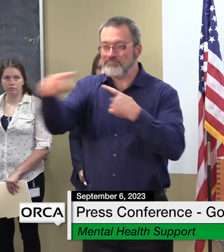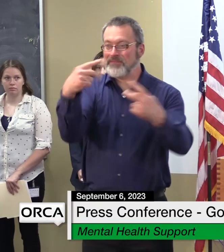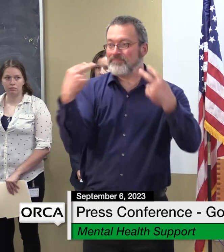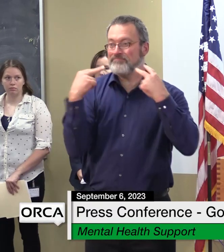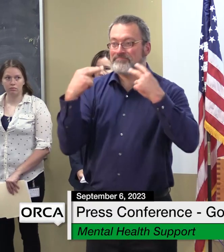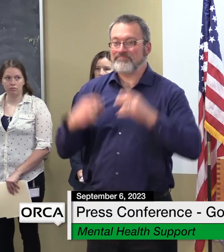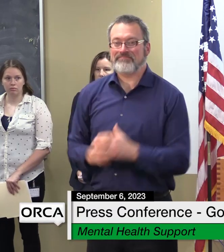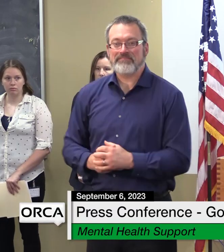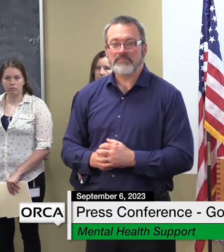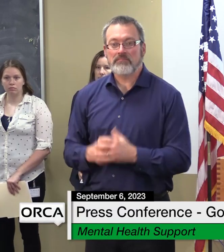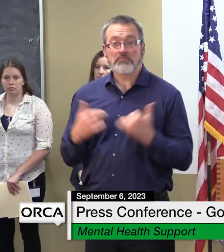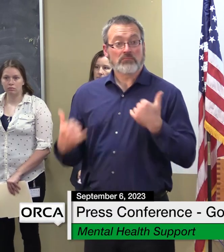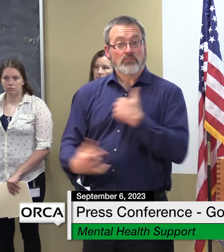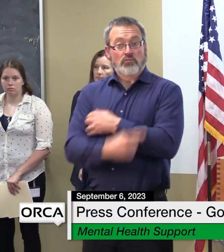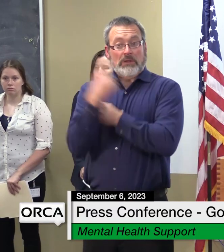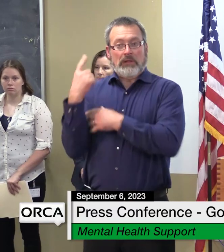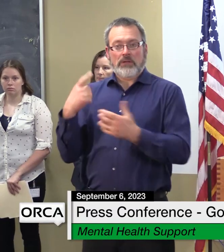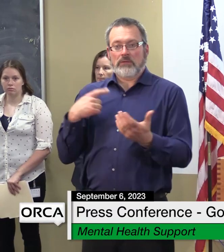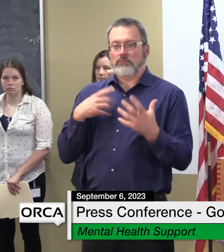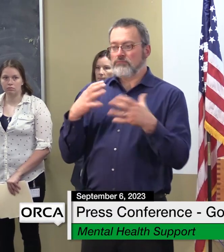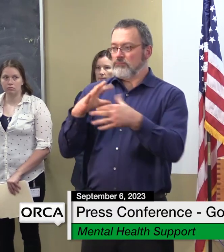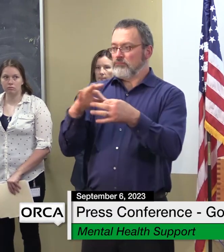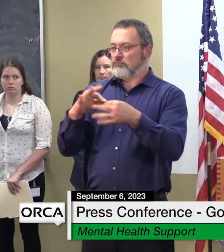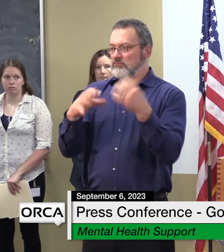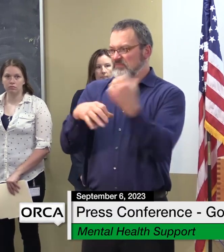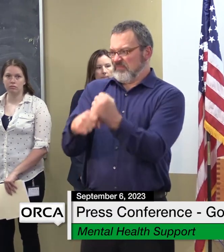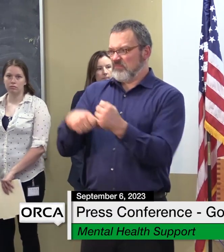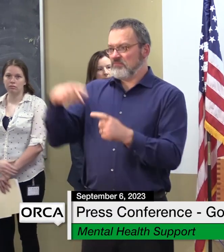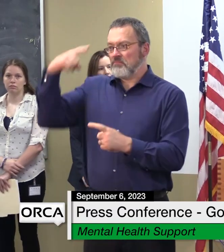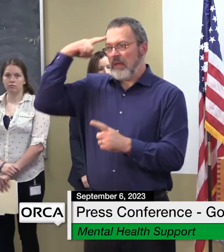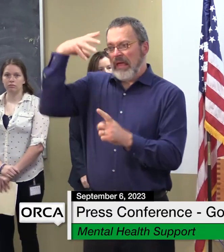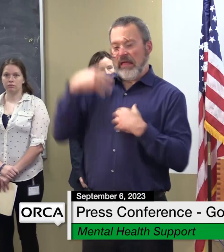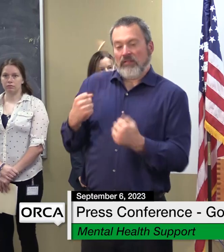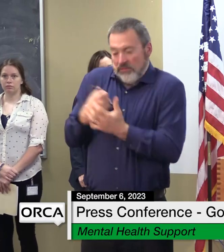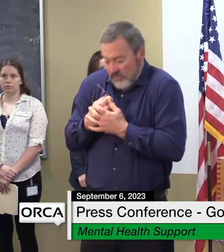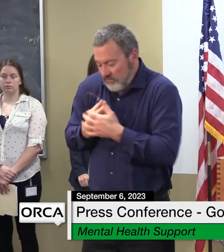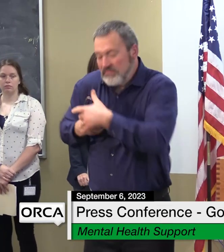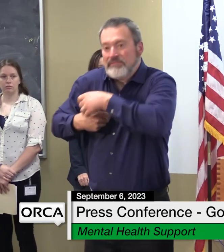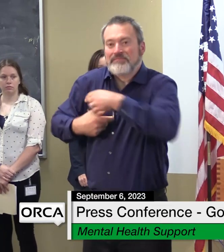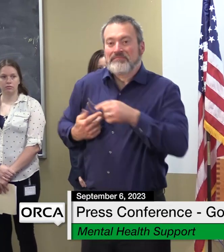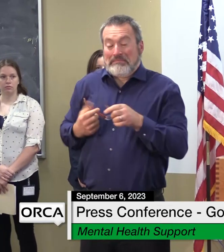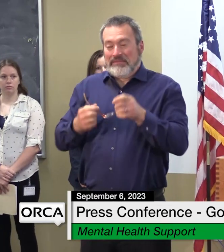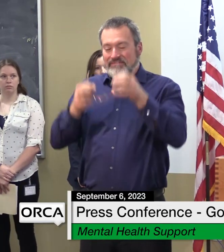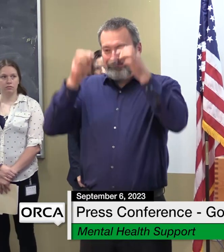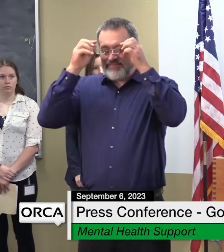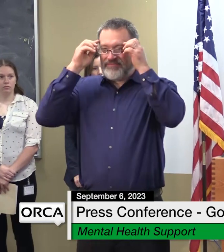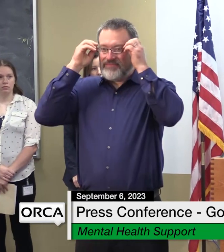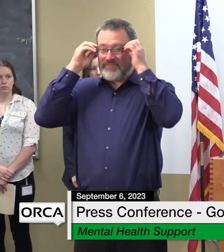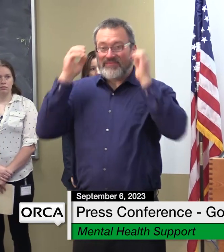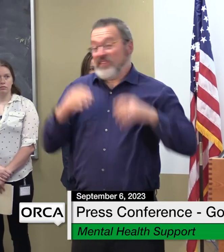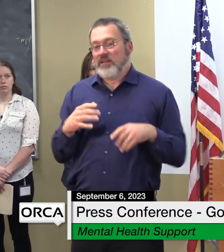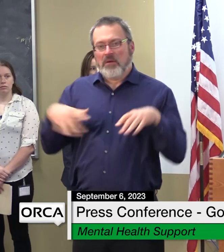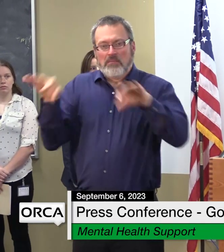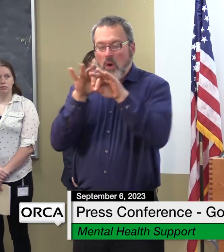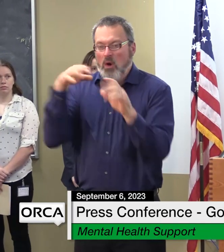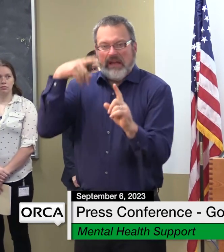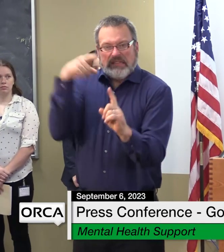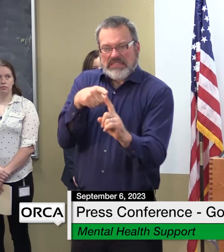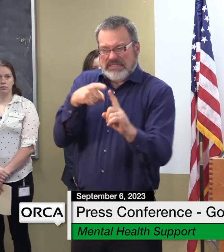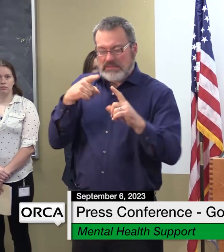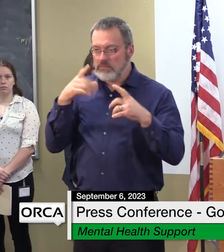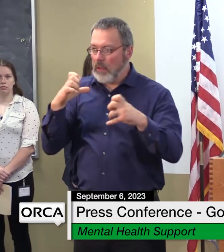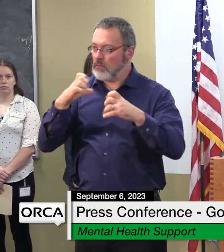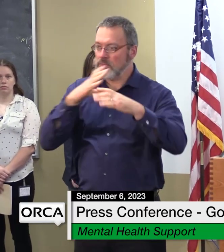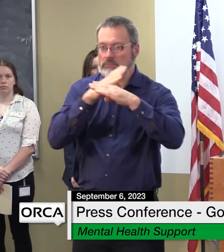Today, we're here to talk about mental health and the important prevention work we must continue to focus on. Over the past